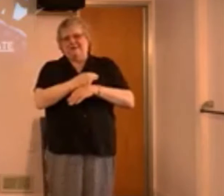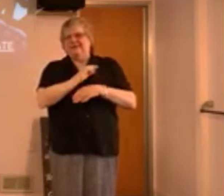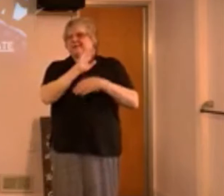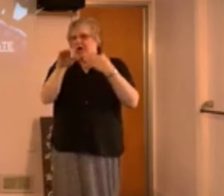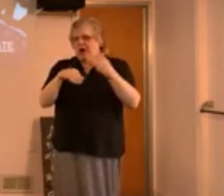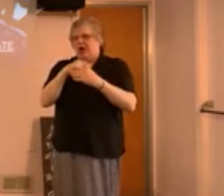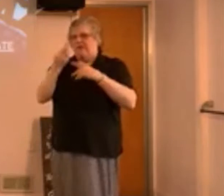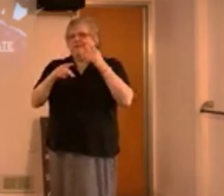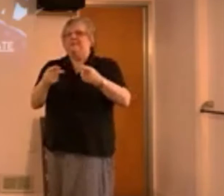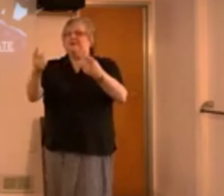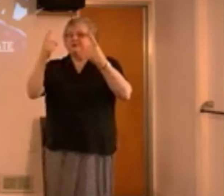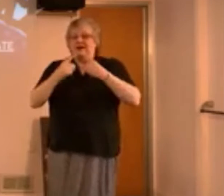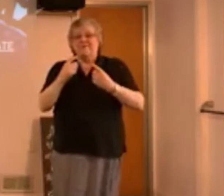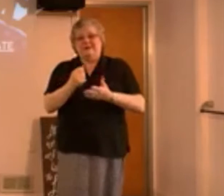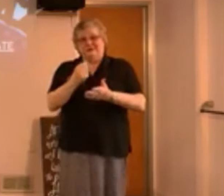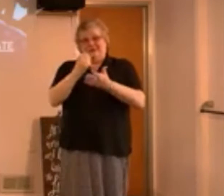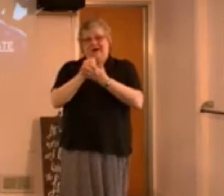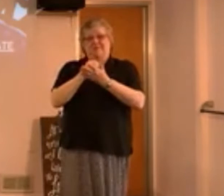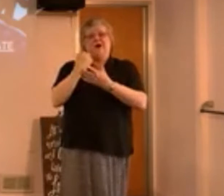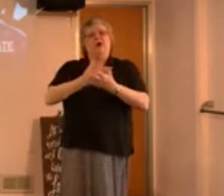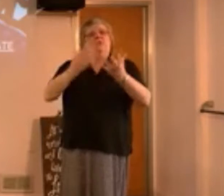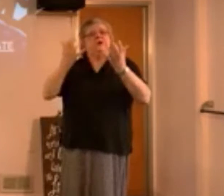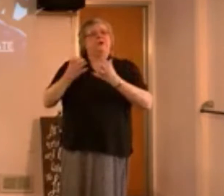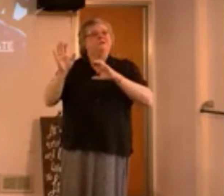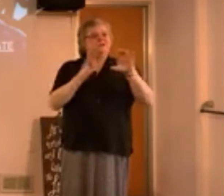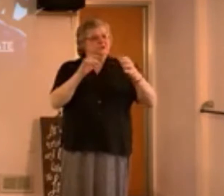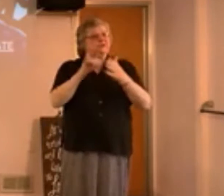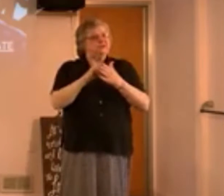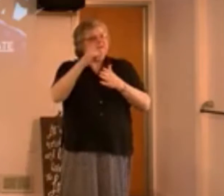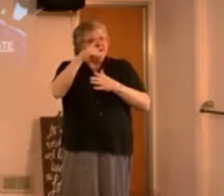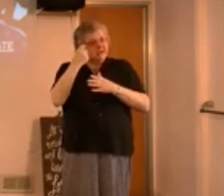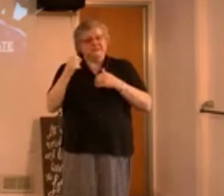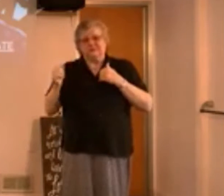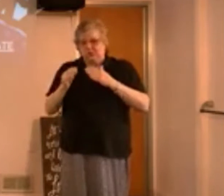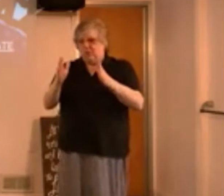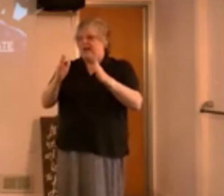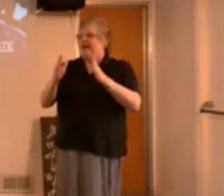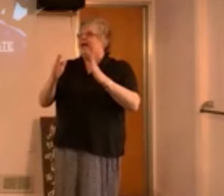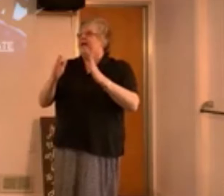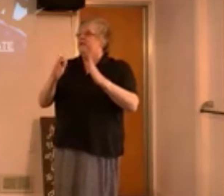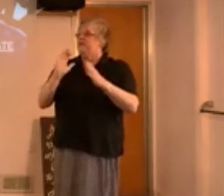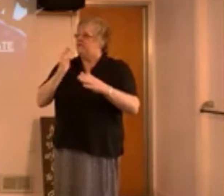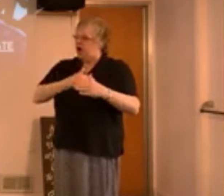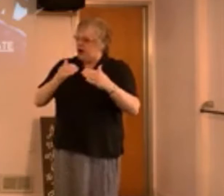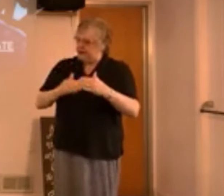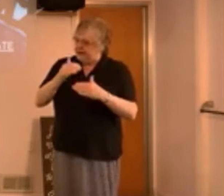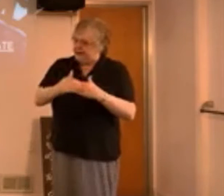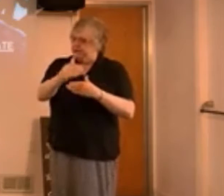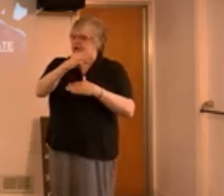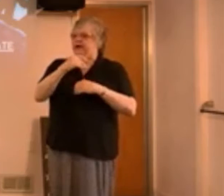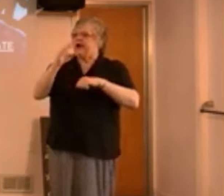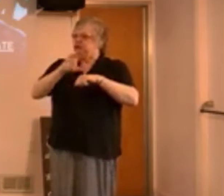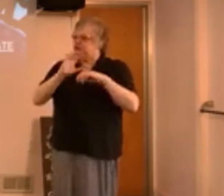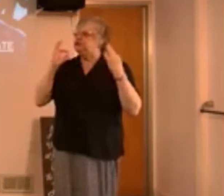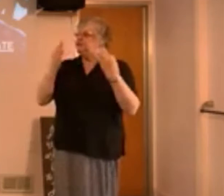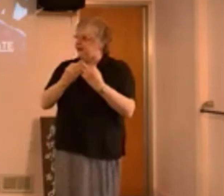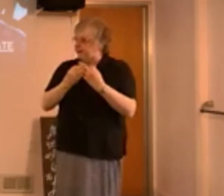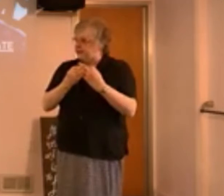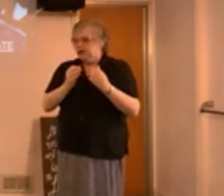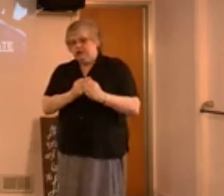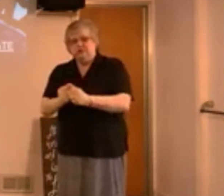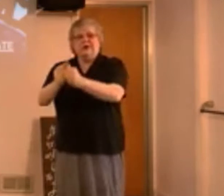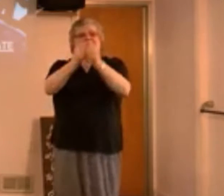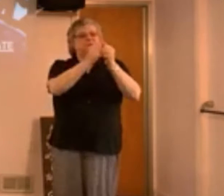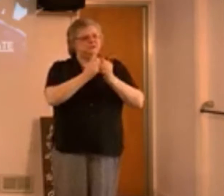on deck kind of day, because we still want to do this, because it is a way of engaging the community. It is a way of showing our